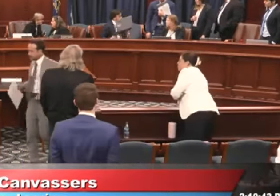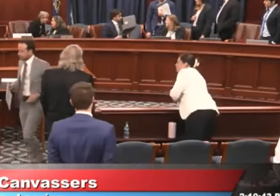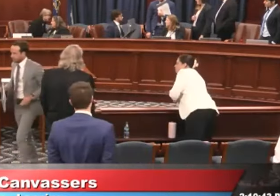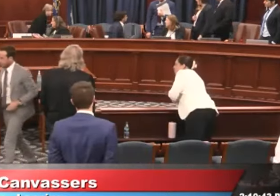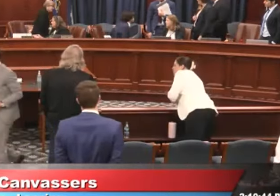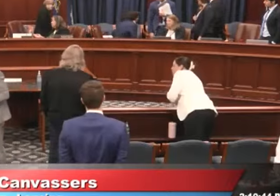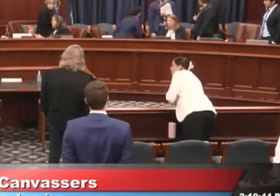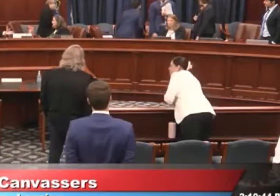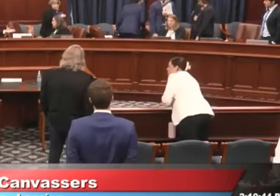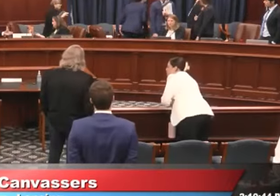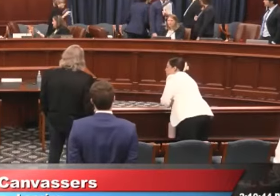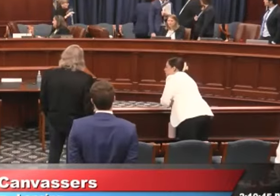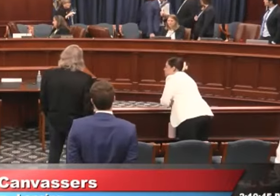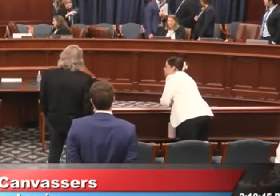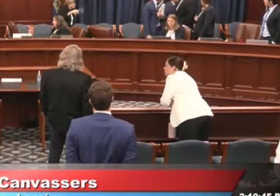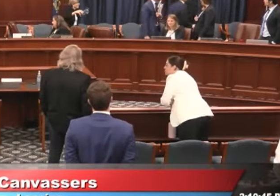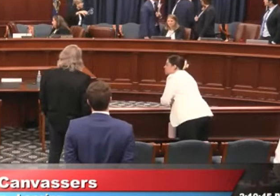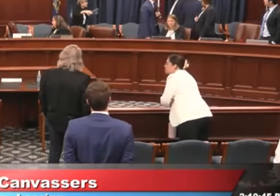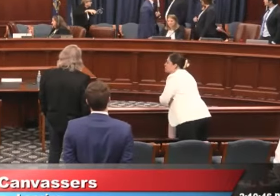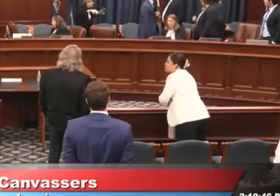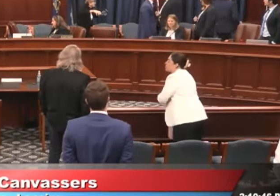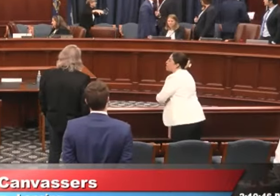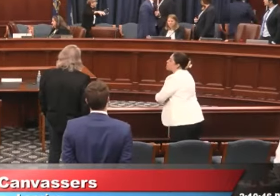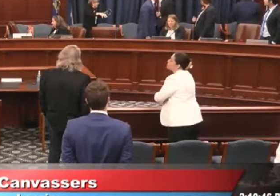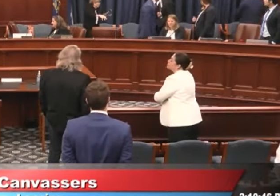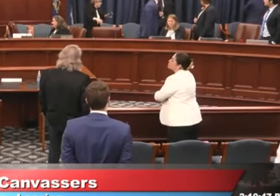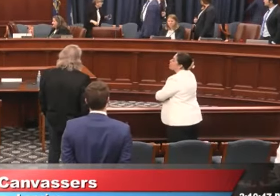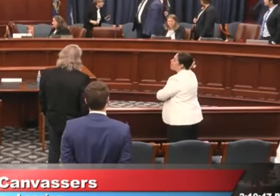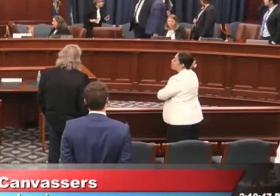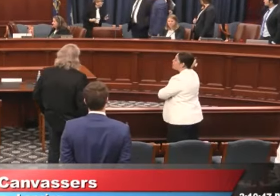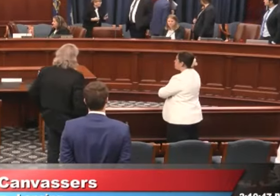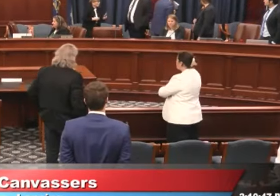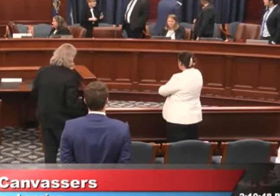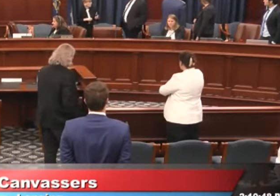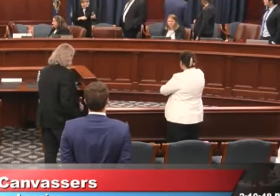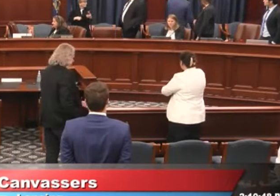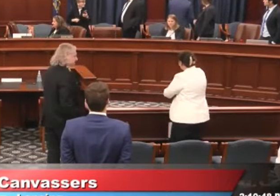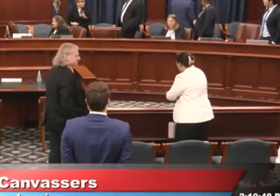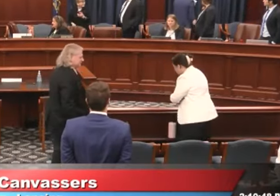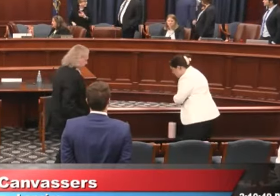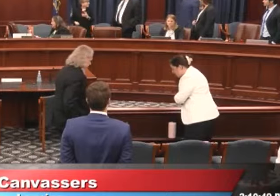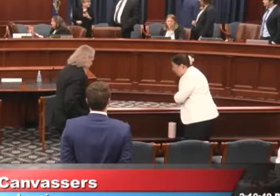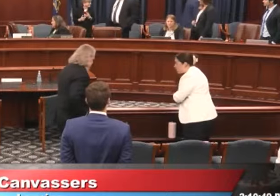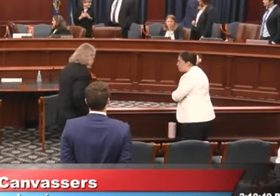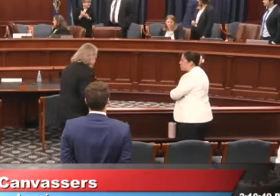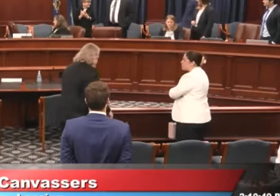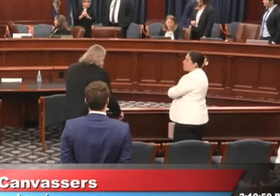Yeah. Great minds coming together. That's my photo. I know.